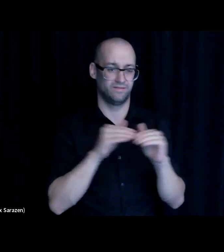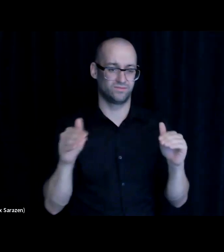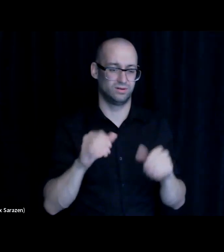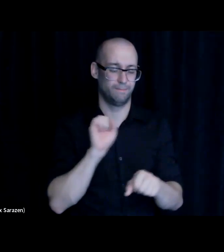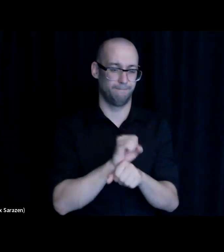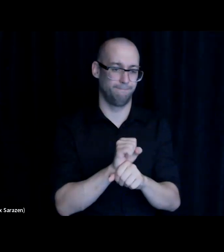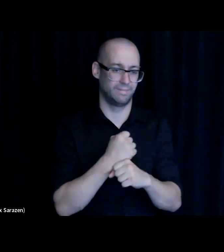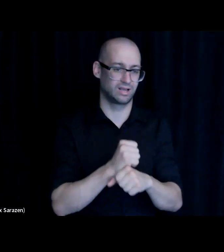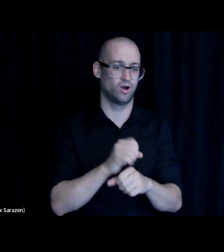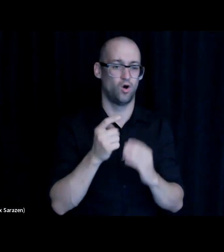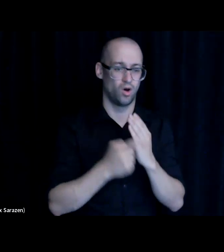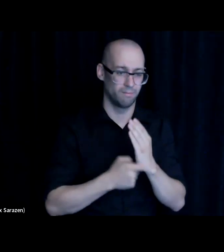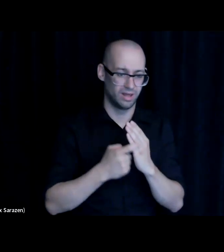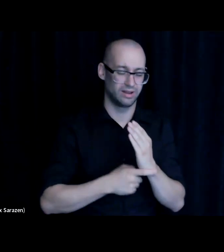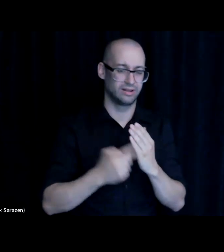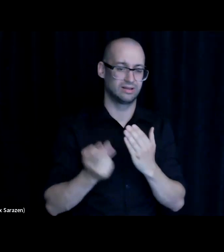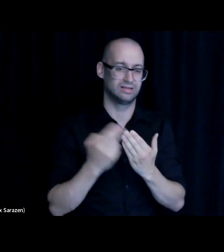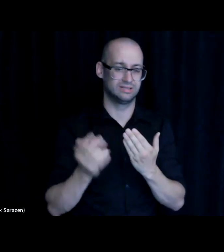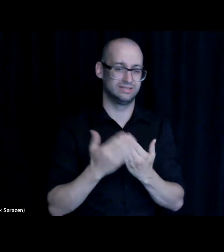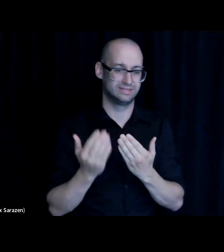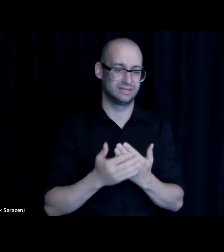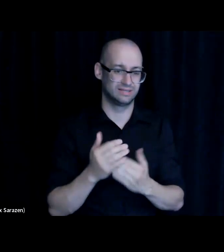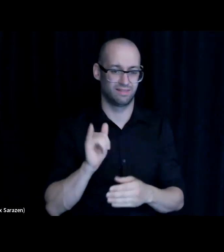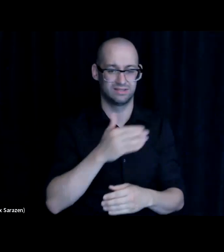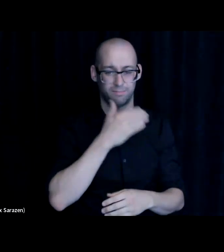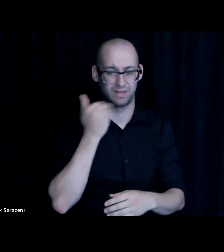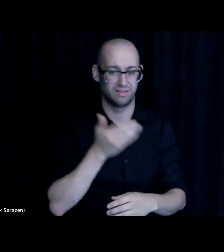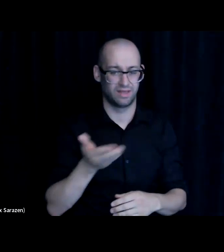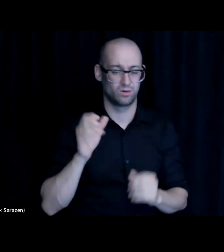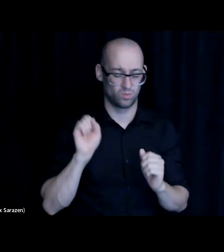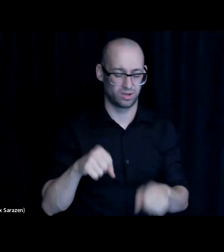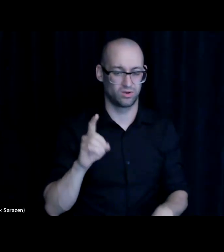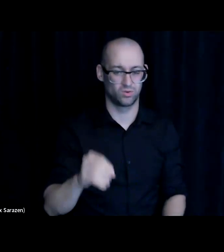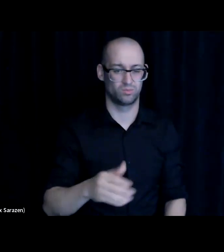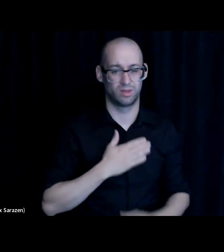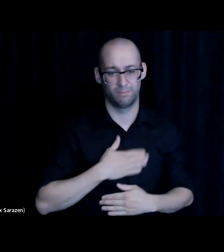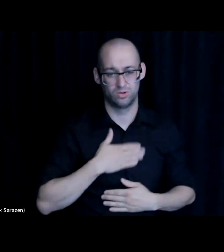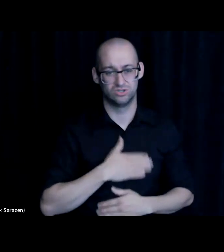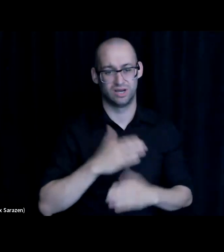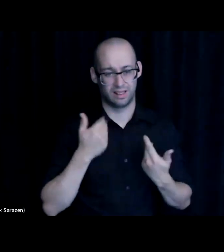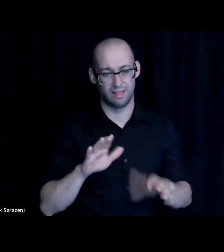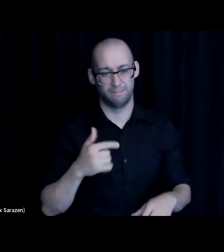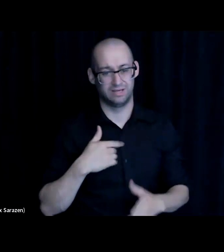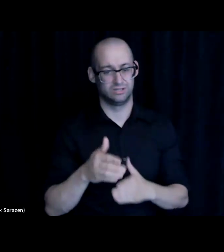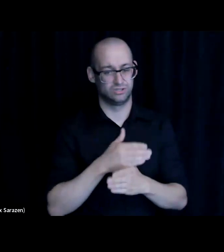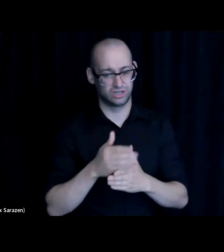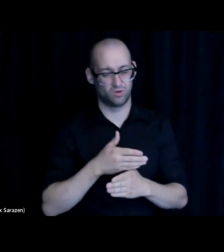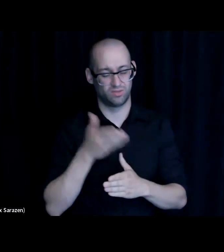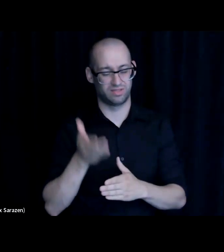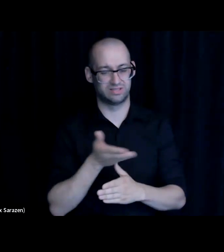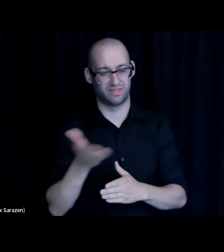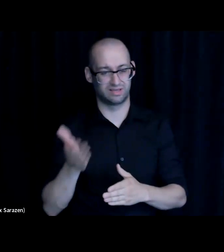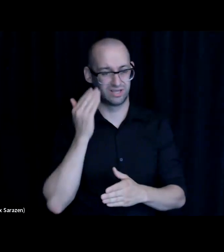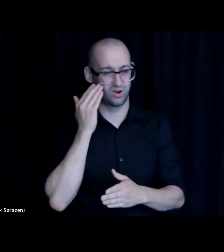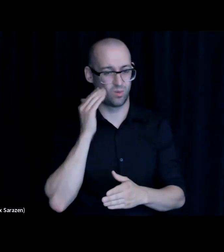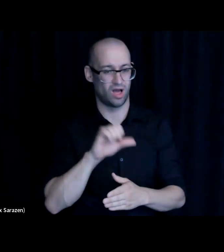automatic, easy is the best thing we can do. So appreciate, let me share some of these things. I know there were some